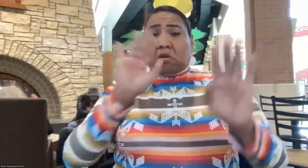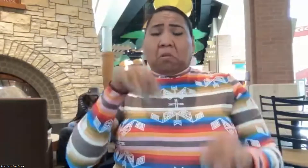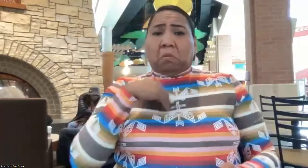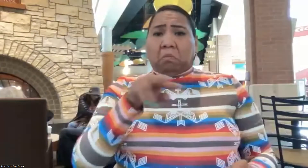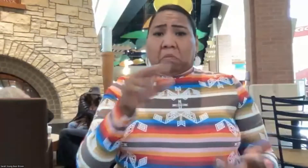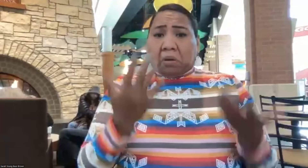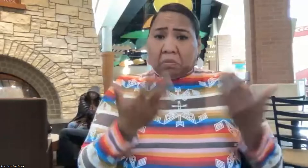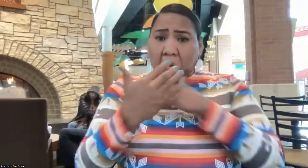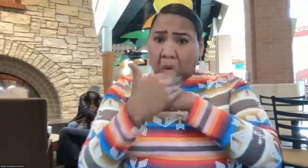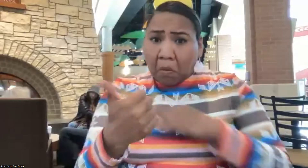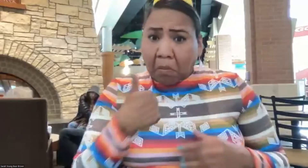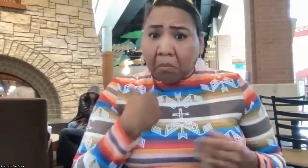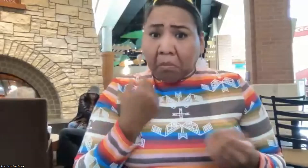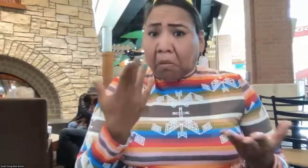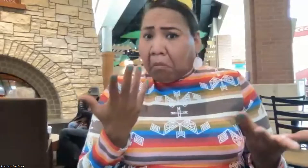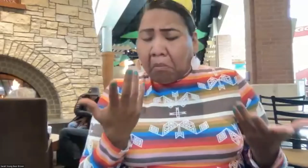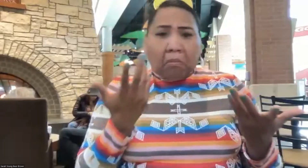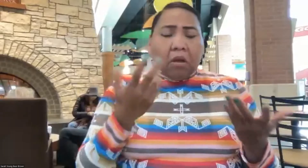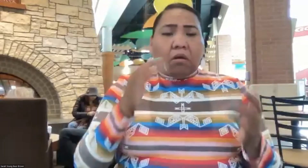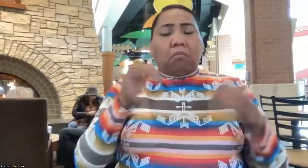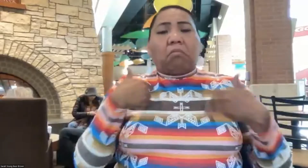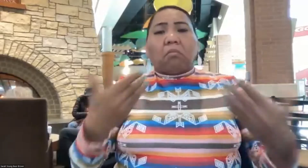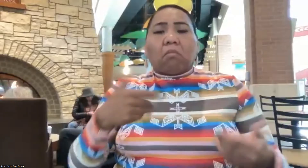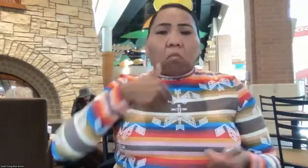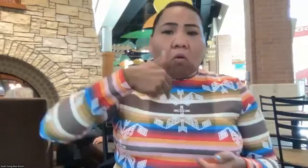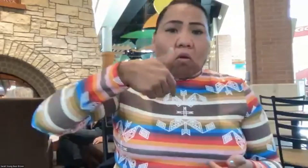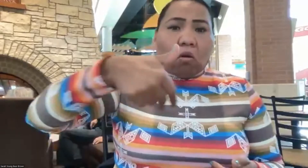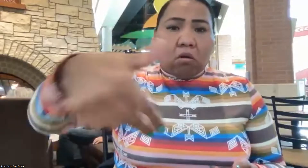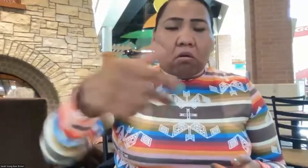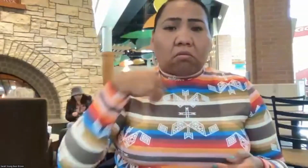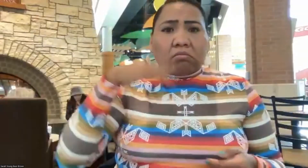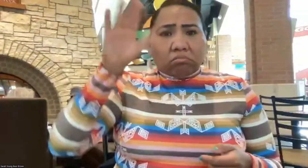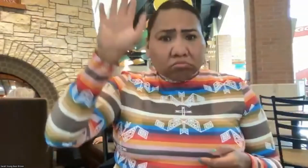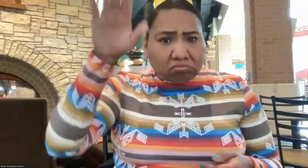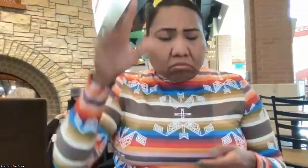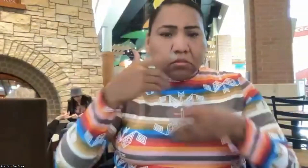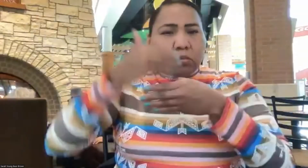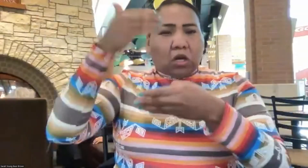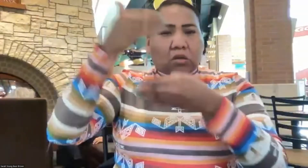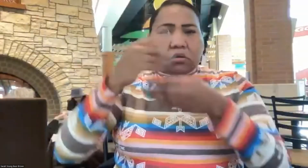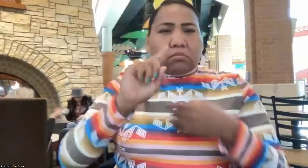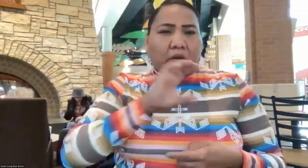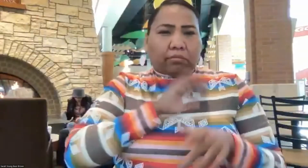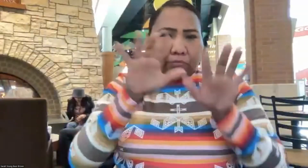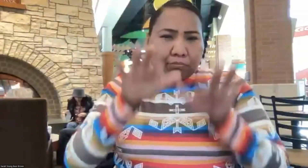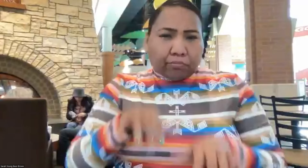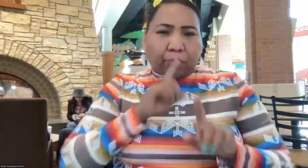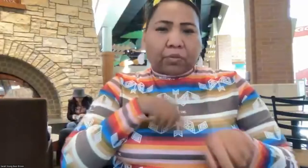door slide open and thinking that someone might call me or that they had called me. So I walked through and I went to the